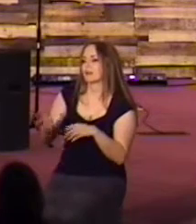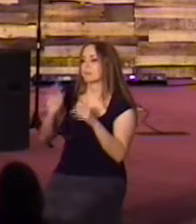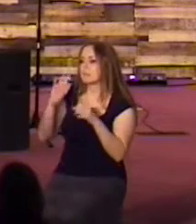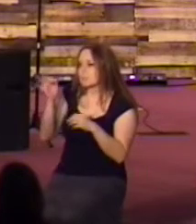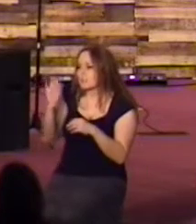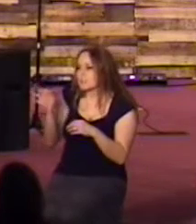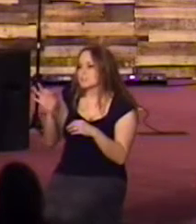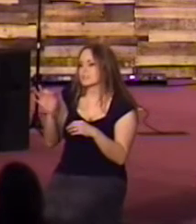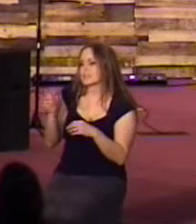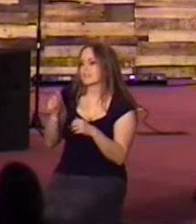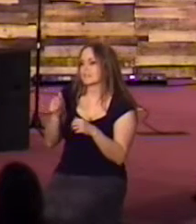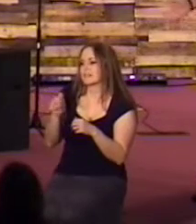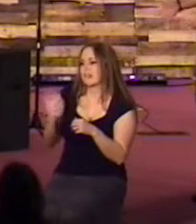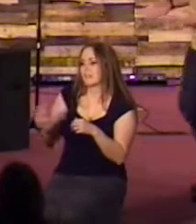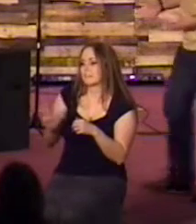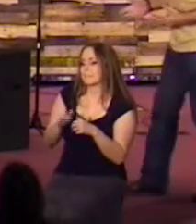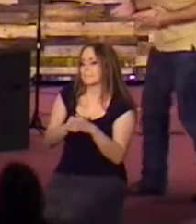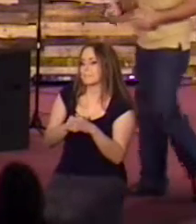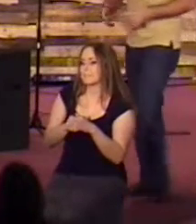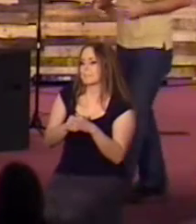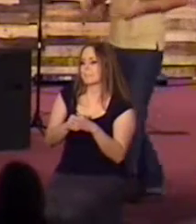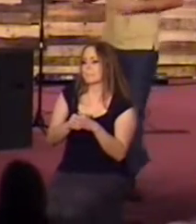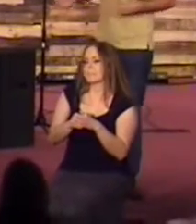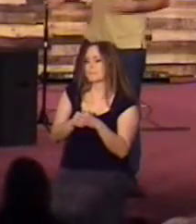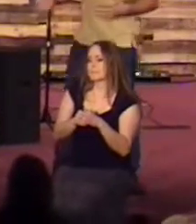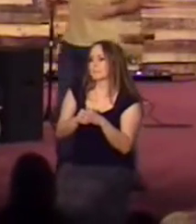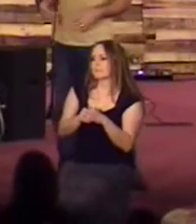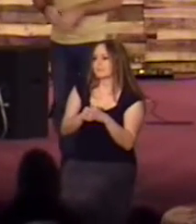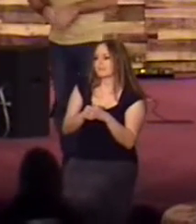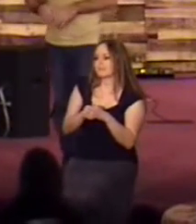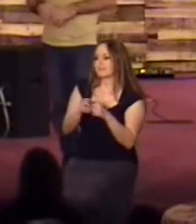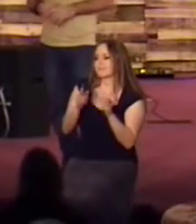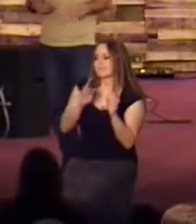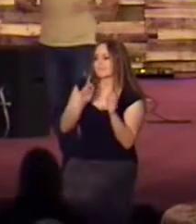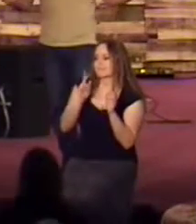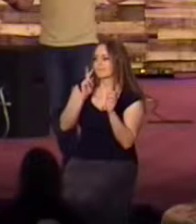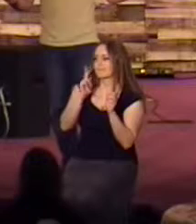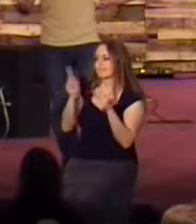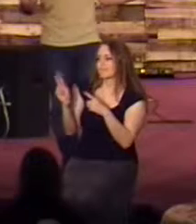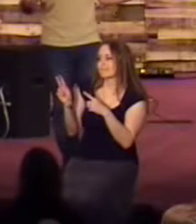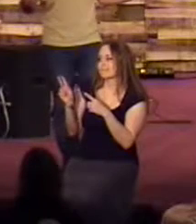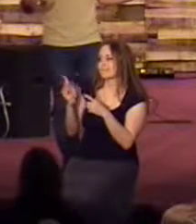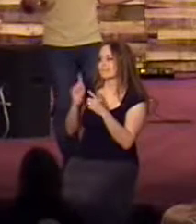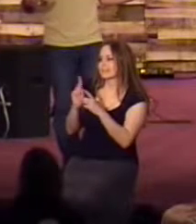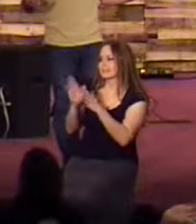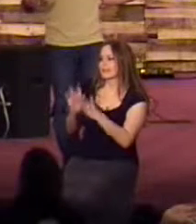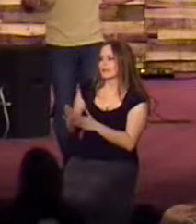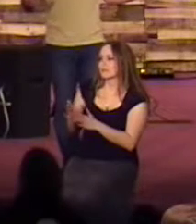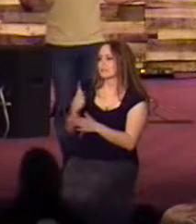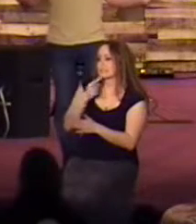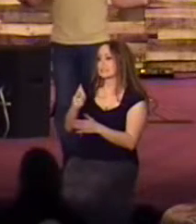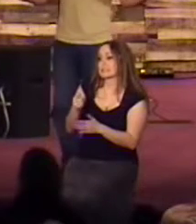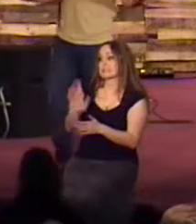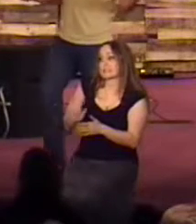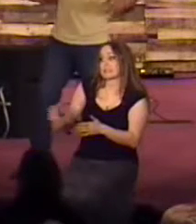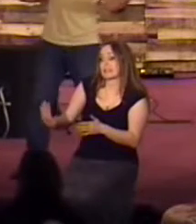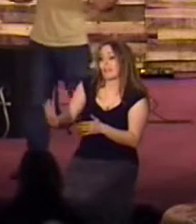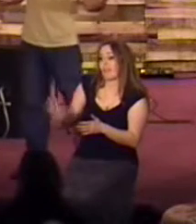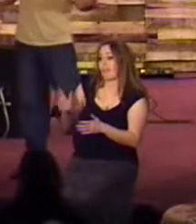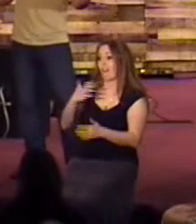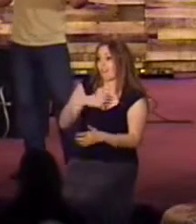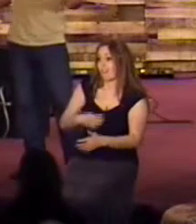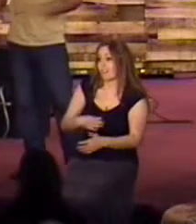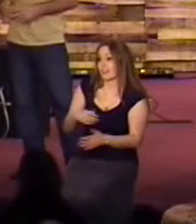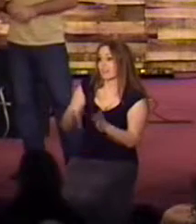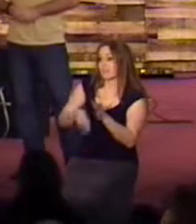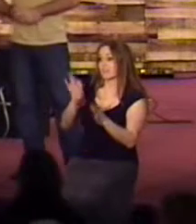with them. And then he turns to his disciples and he says, "All right, guys, they're all hungry. Let's find them something to